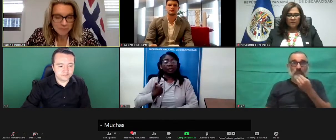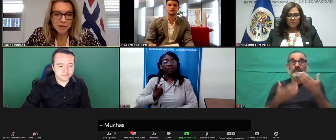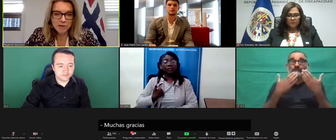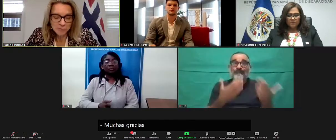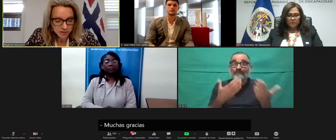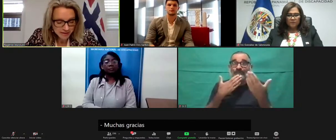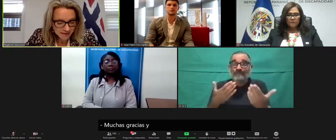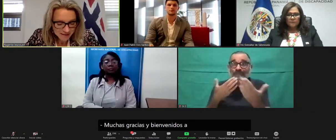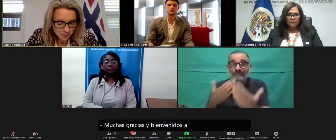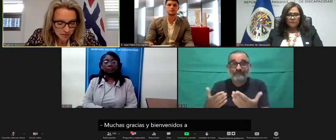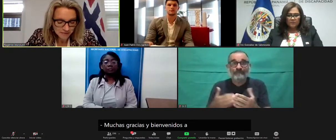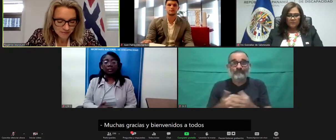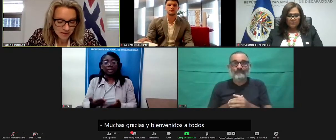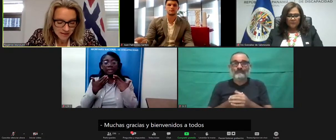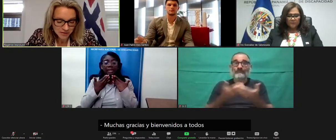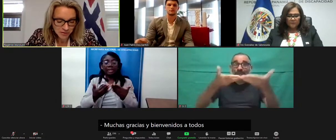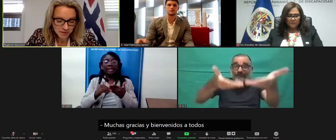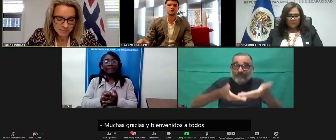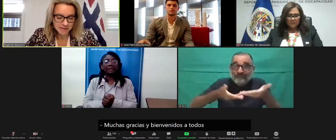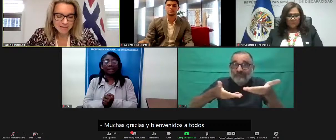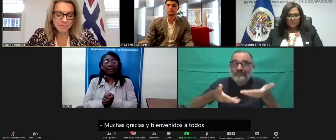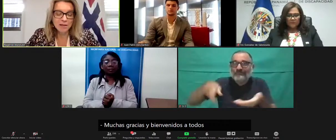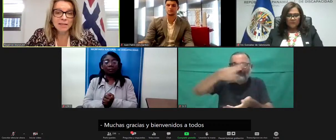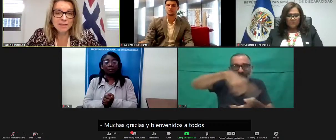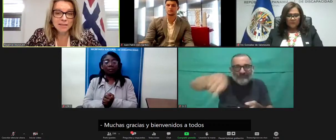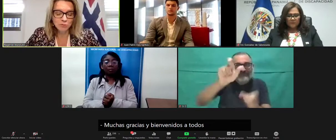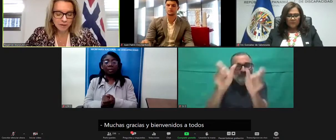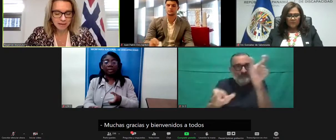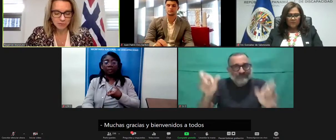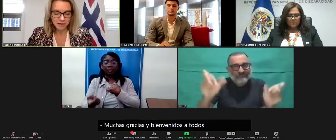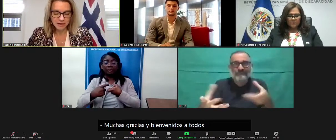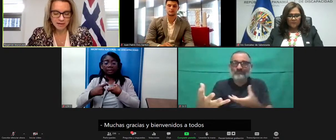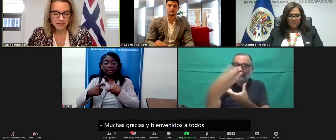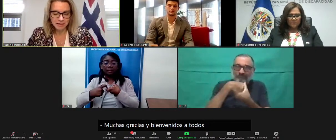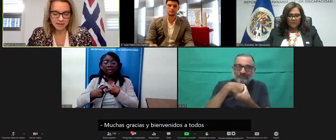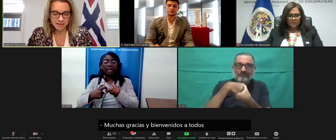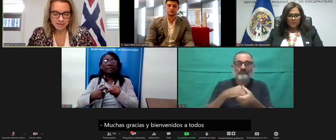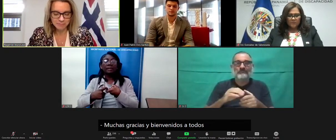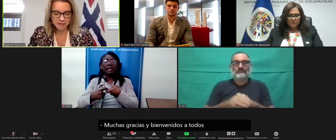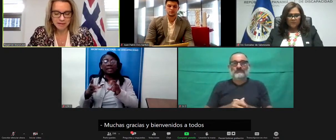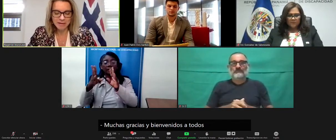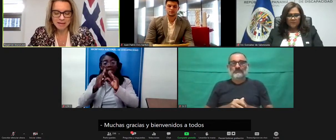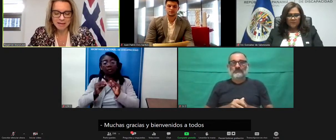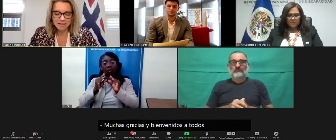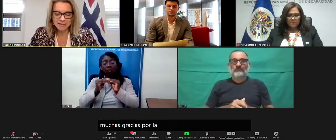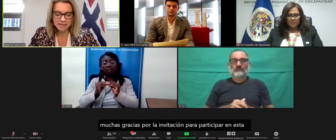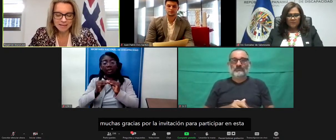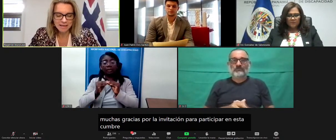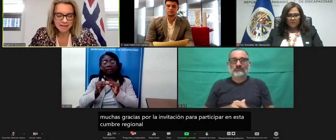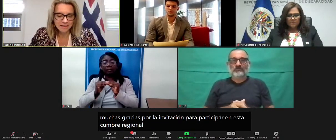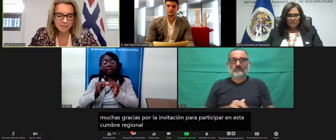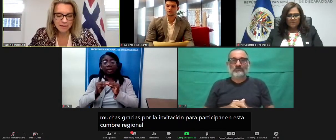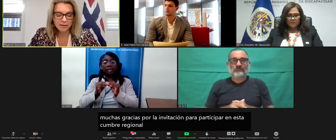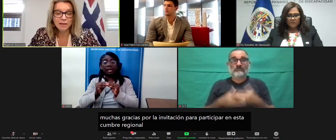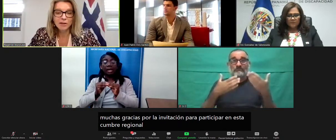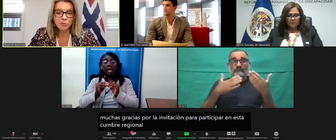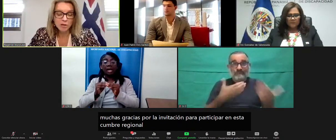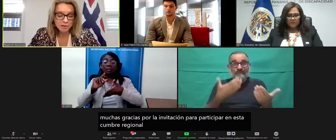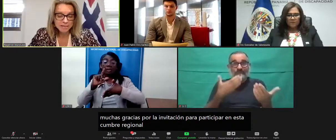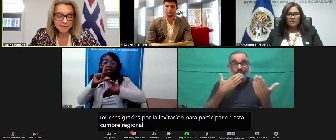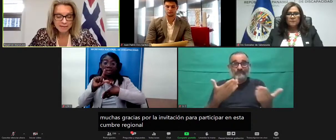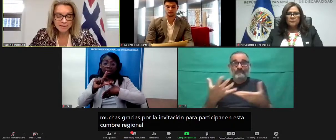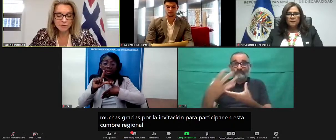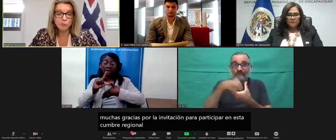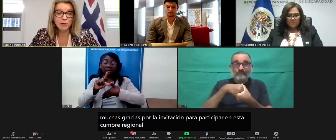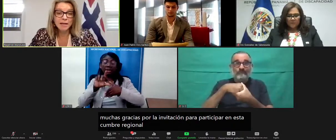be welcome well thank you very much for the invitation to participate in this regional summit for